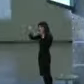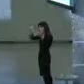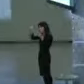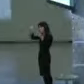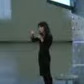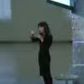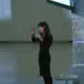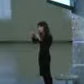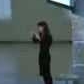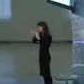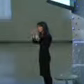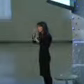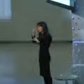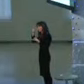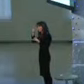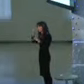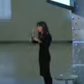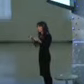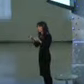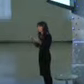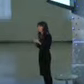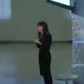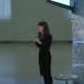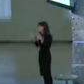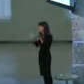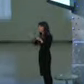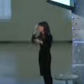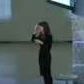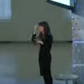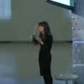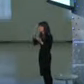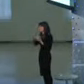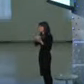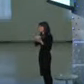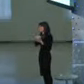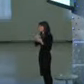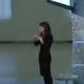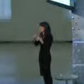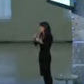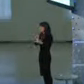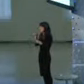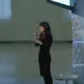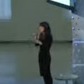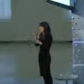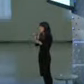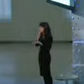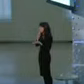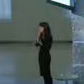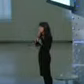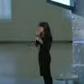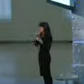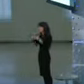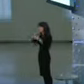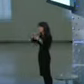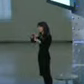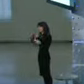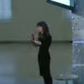but that's what I have felt it would work. And so with this piece, I made sure I had these sort of static